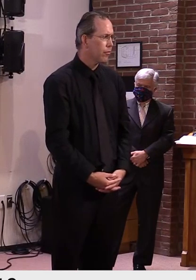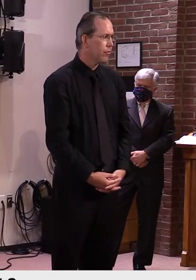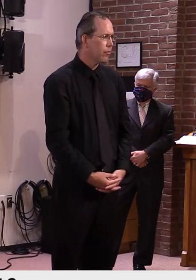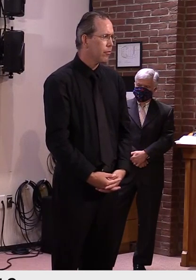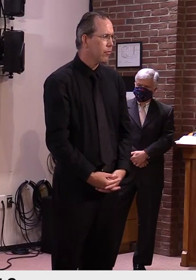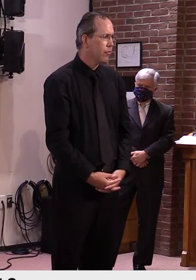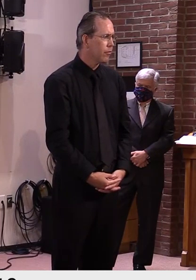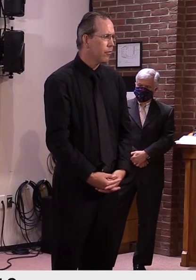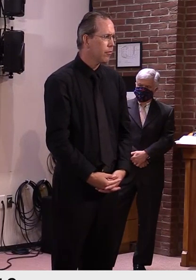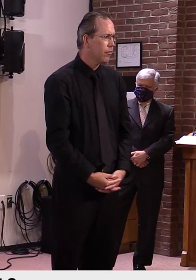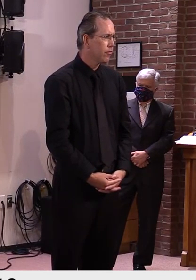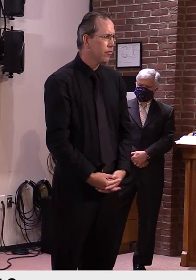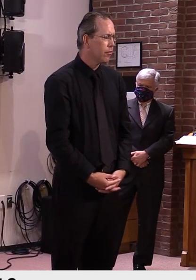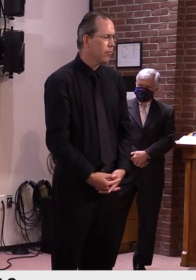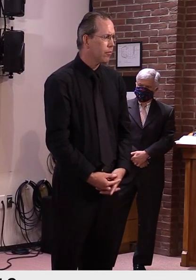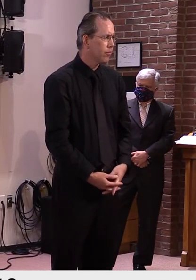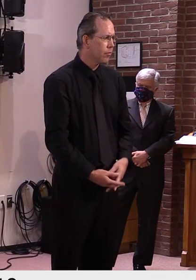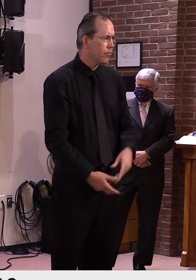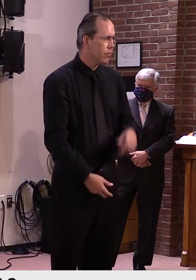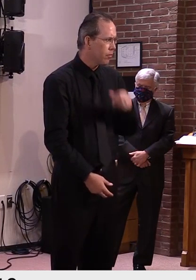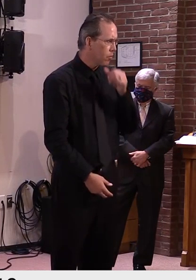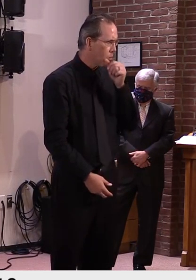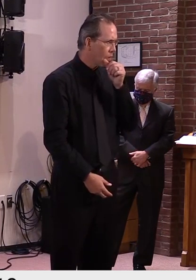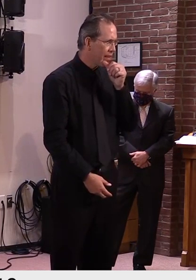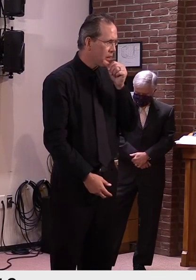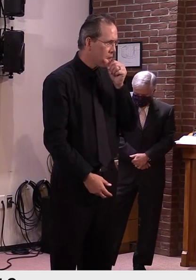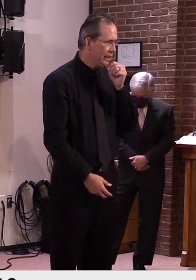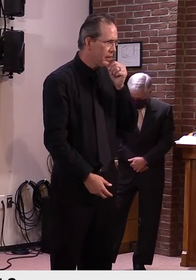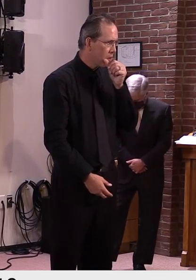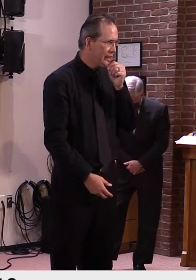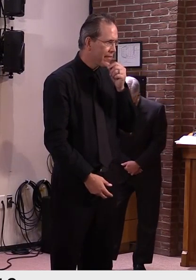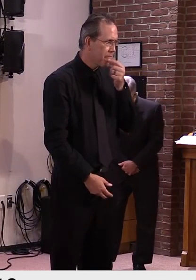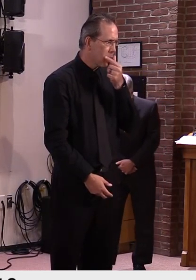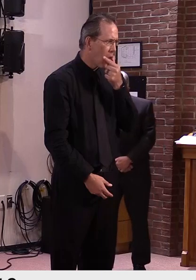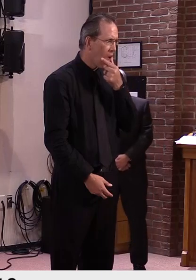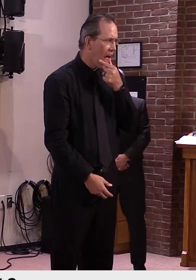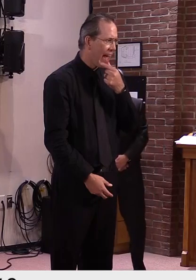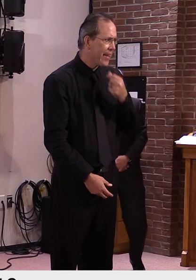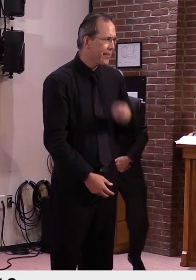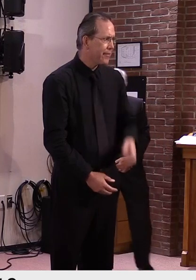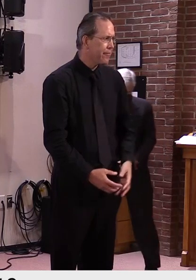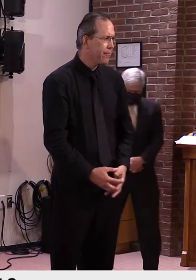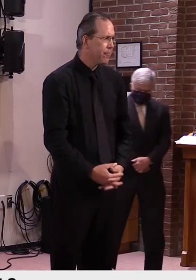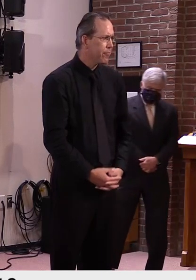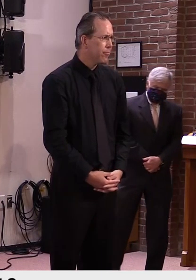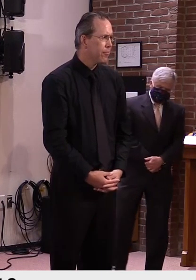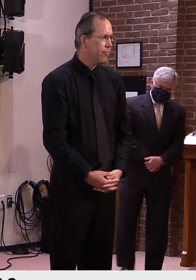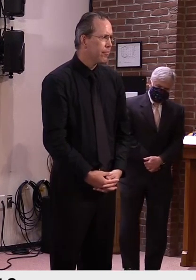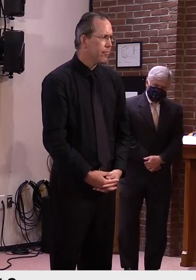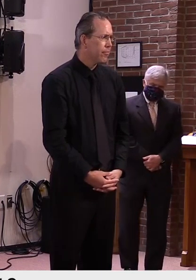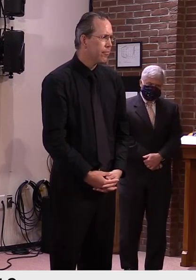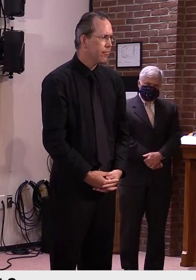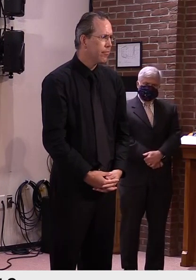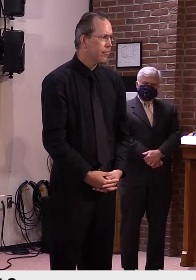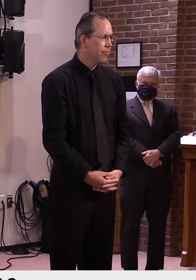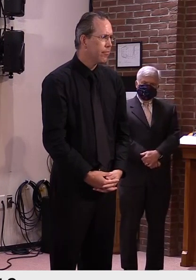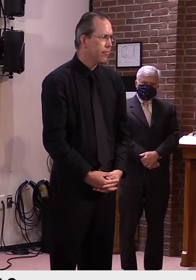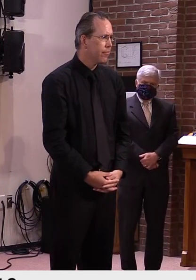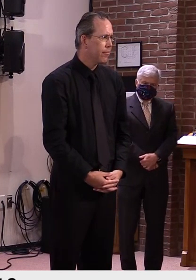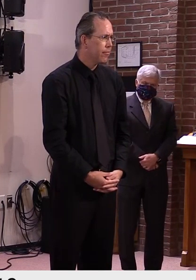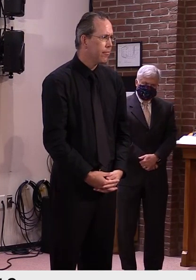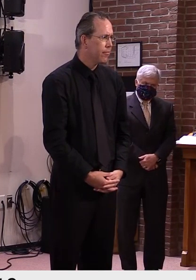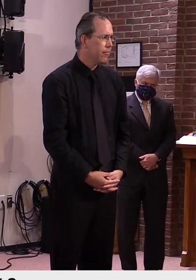The current CDC guidelines for wearing a mask during sports are that during high-intensity sports, players may not be able to